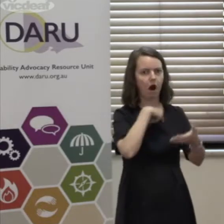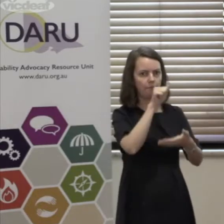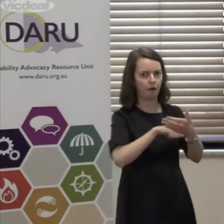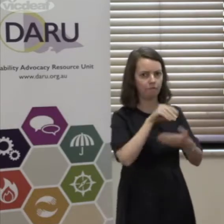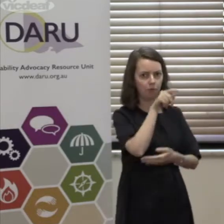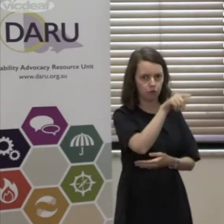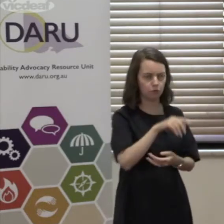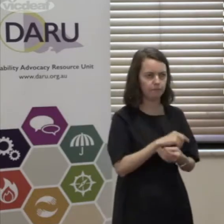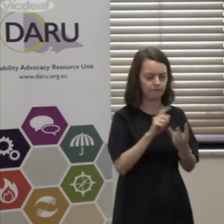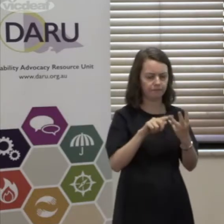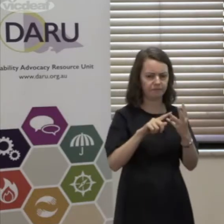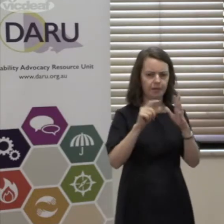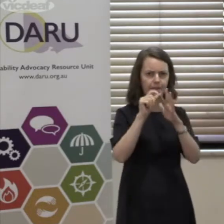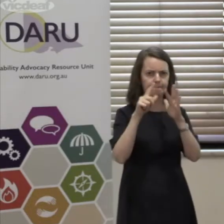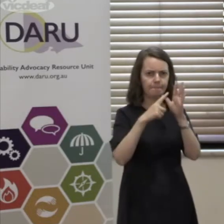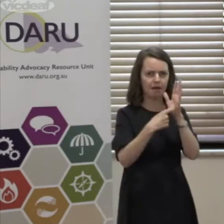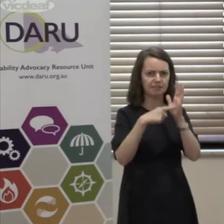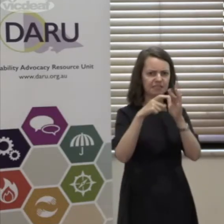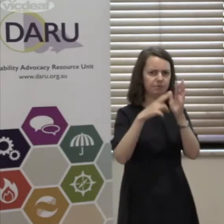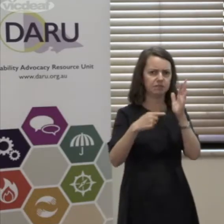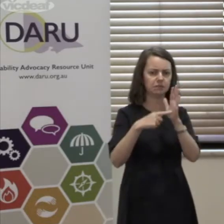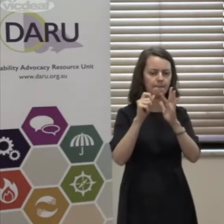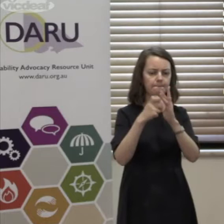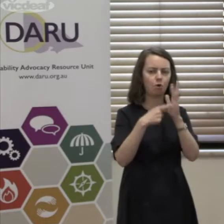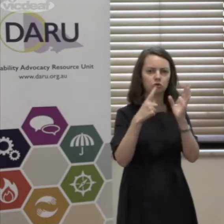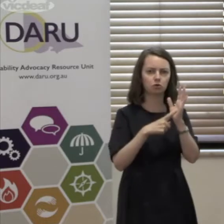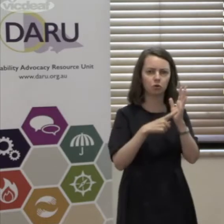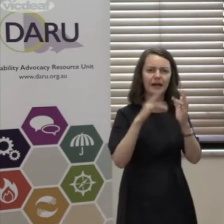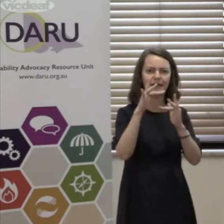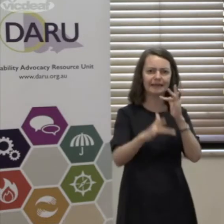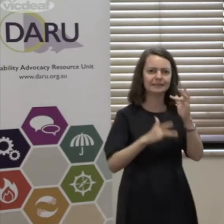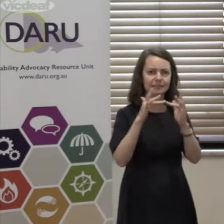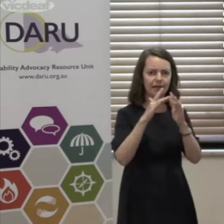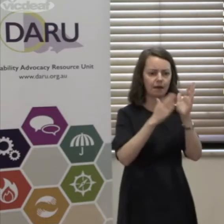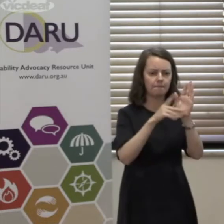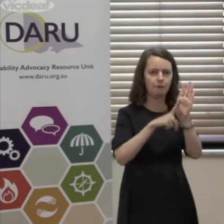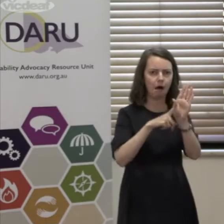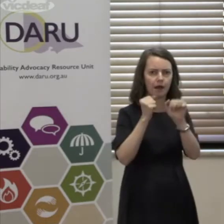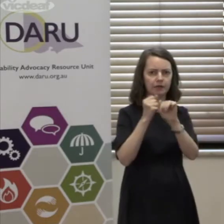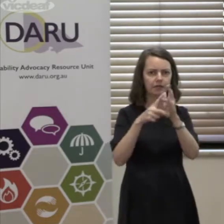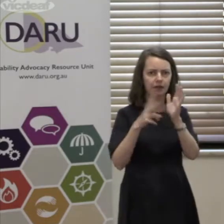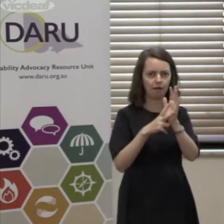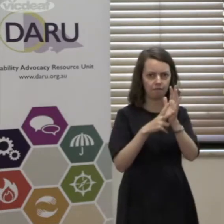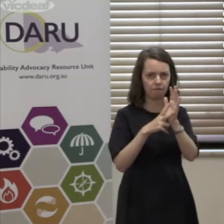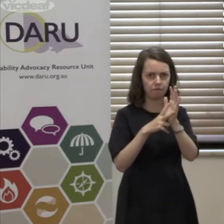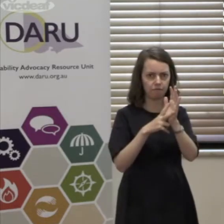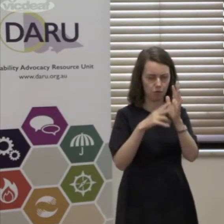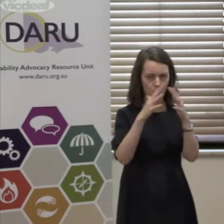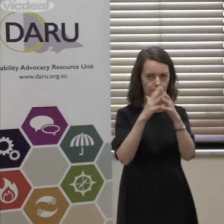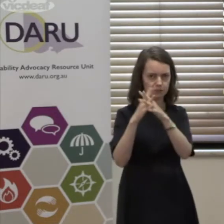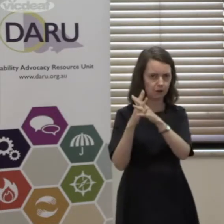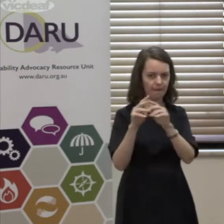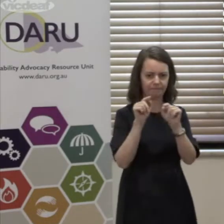They mention the participant portal, which is an online tool available through the MyGov website that keeps all of your documents together. So get